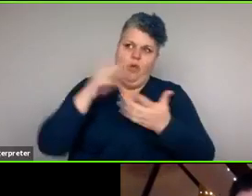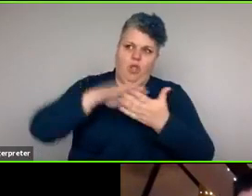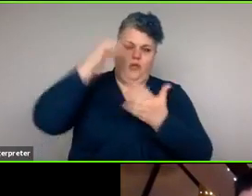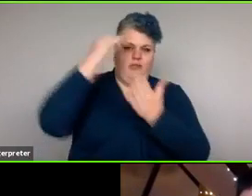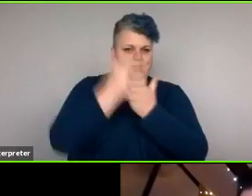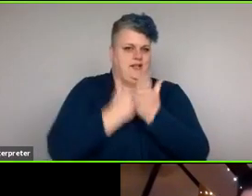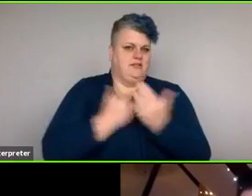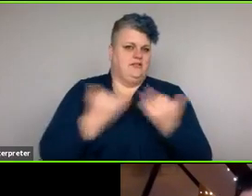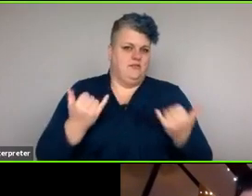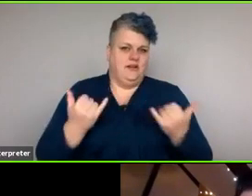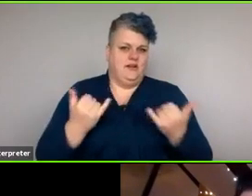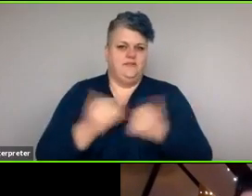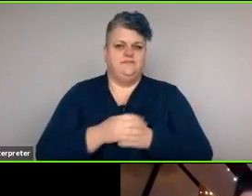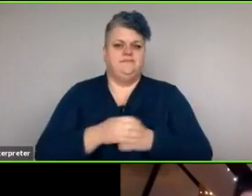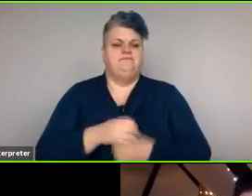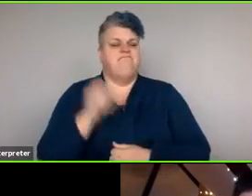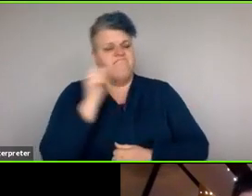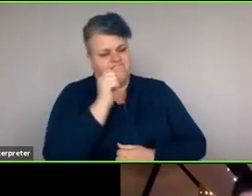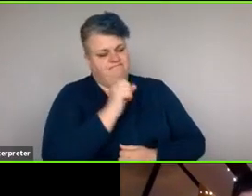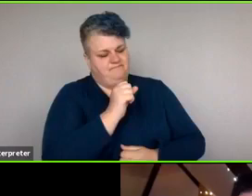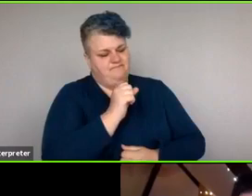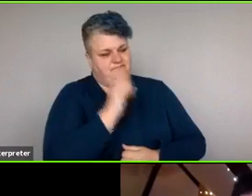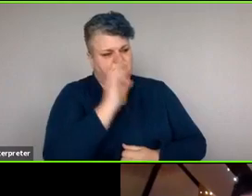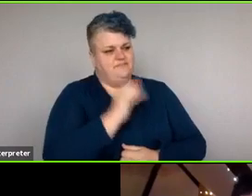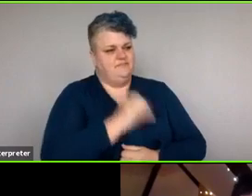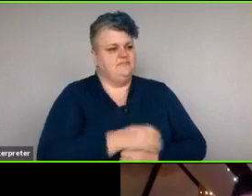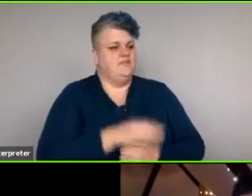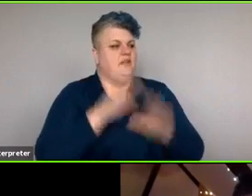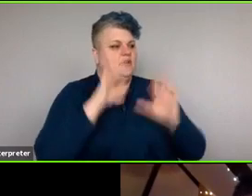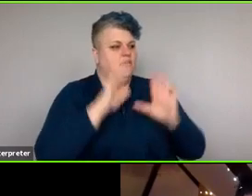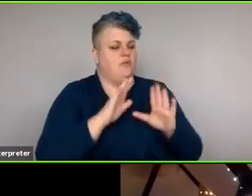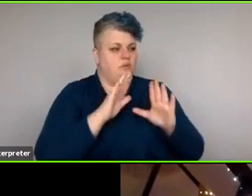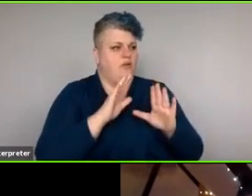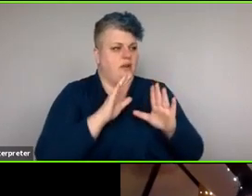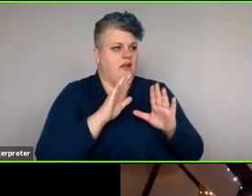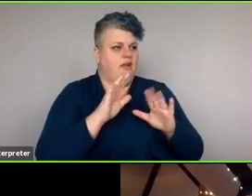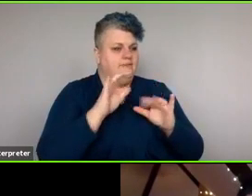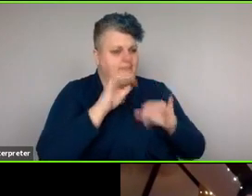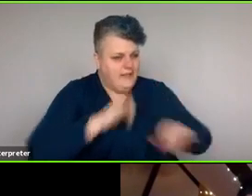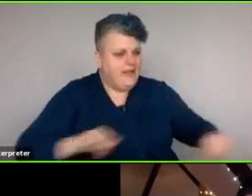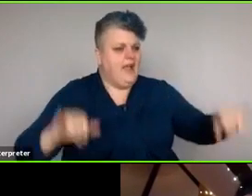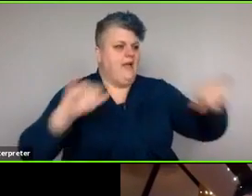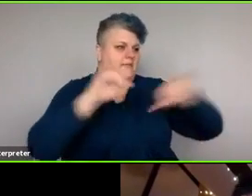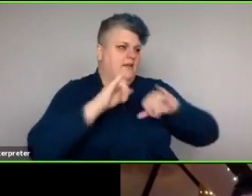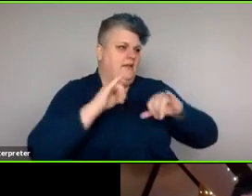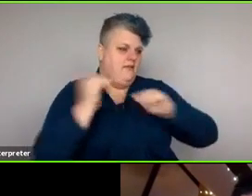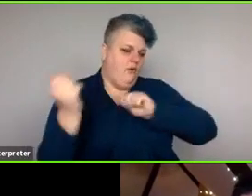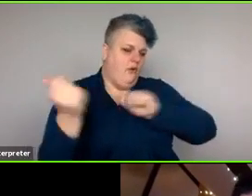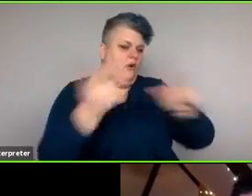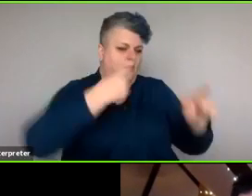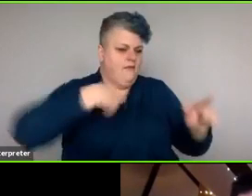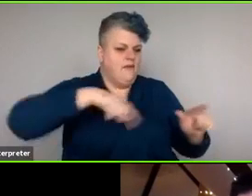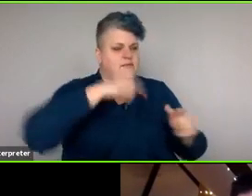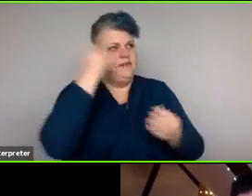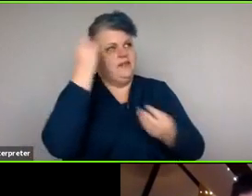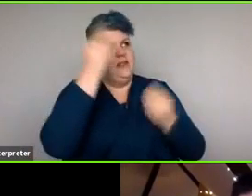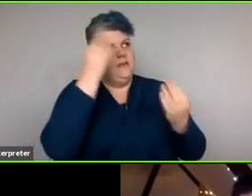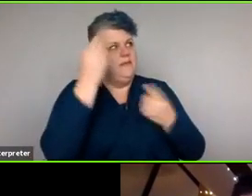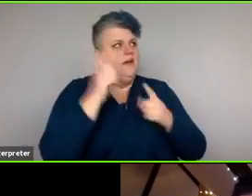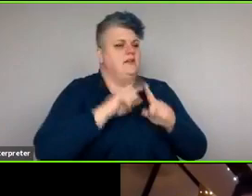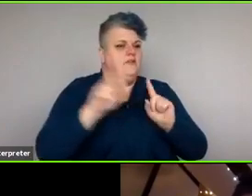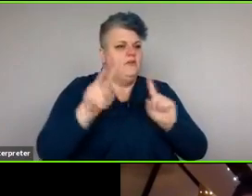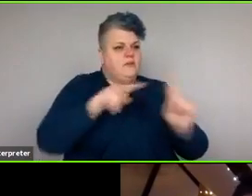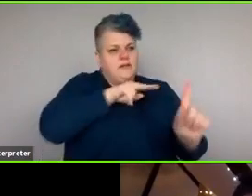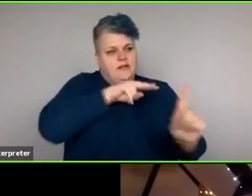process. Yeah, great. The great common denominator that we have, and I think a lot of us are thinking about things differently over